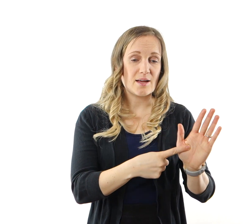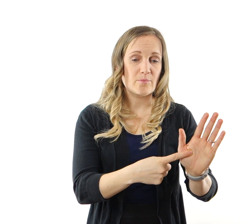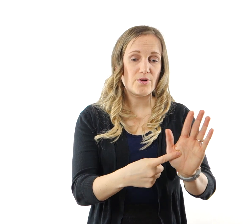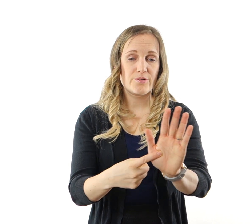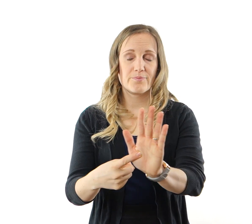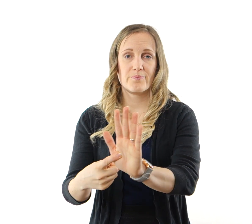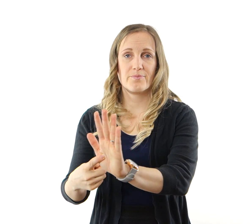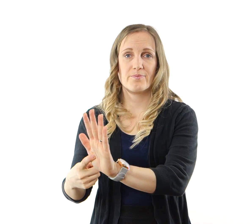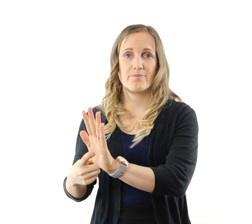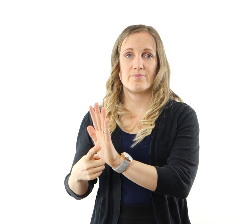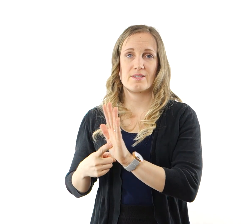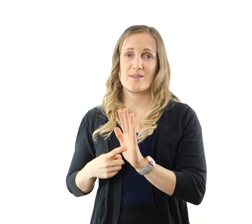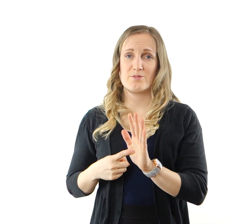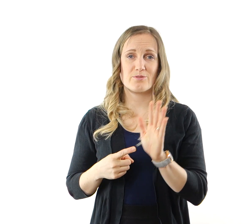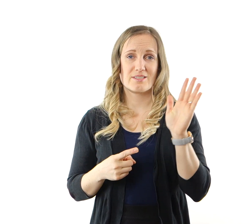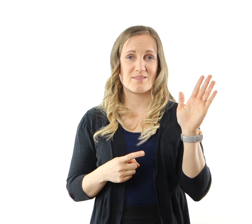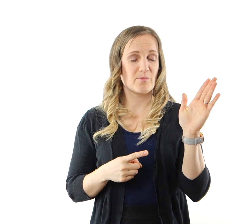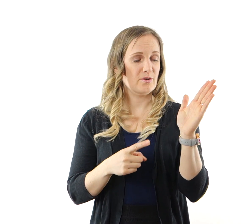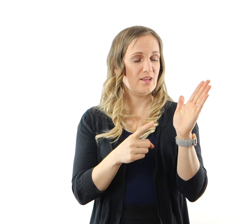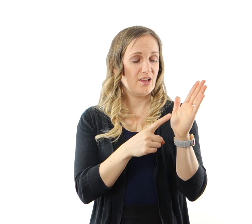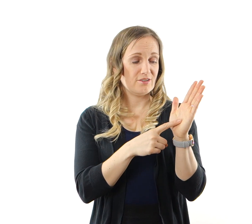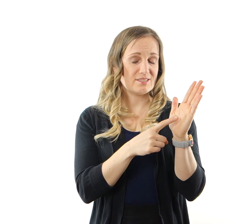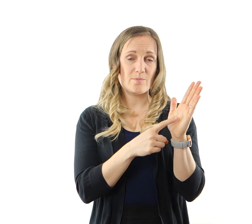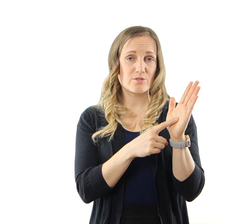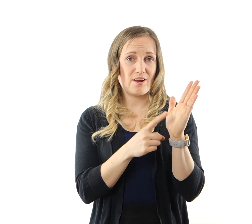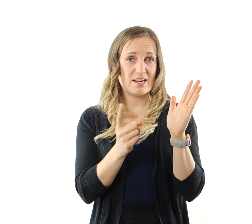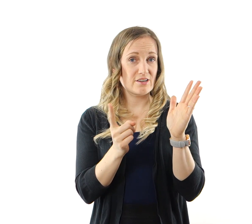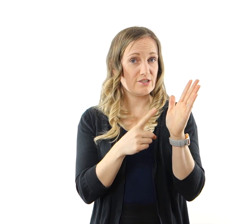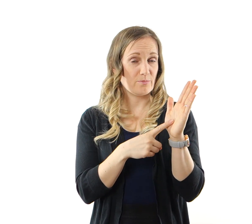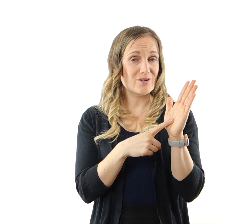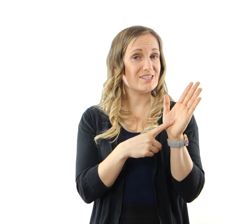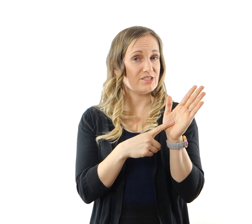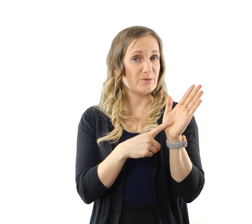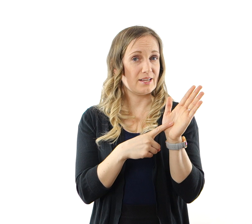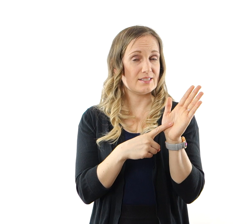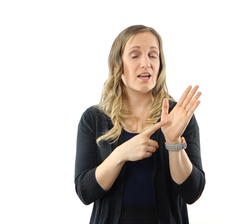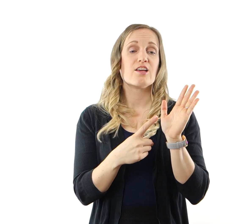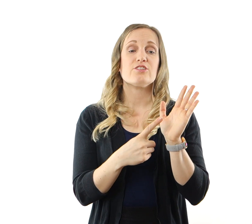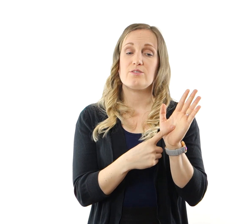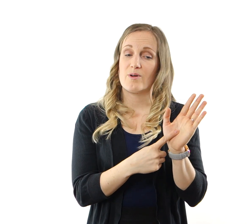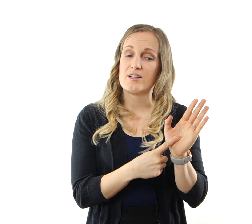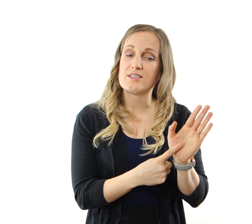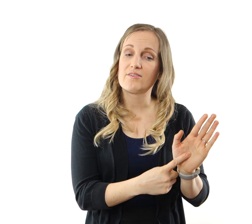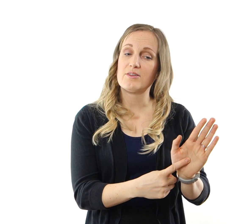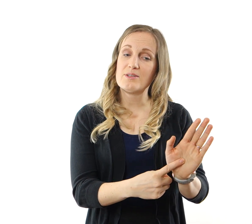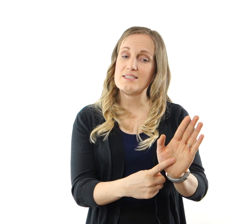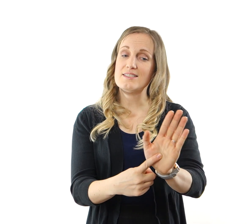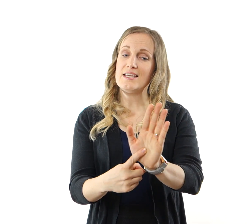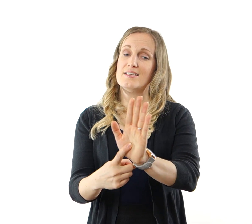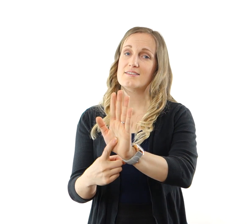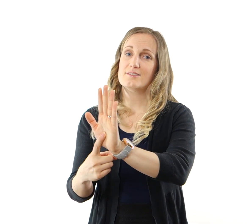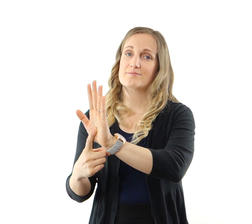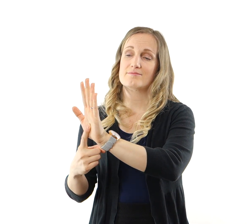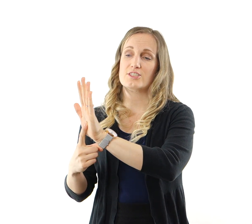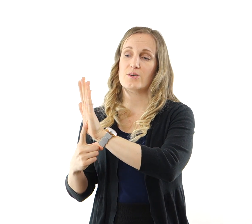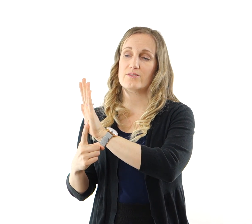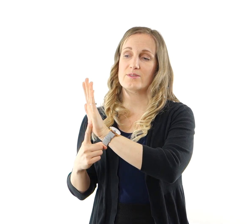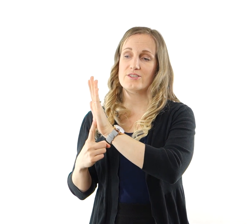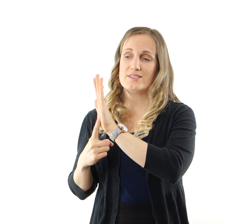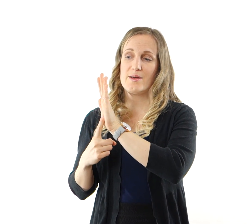example. Example is really simple. Your example is right here and you're pointing to it. You want everyone to see it. Show everyone your